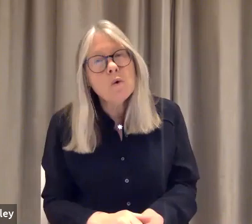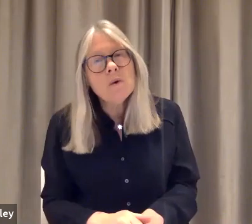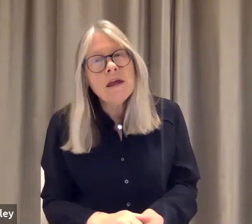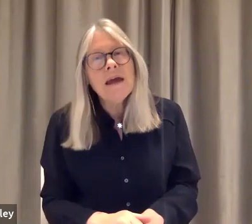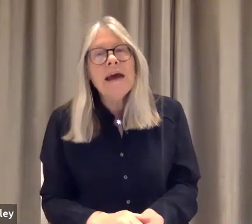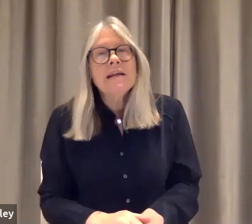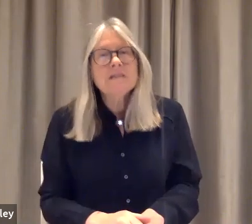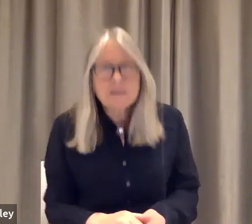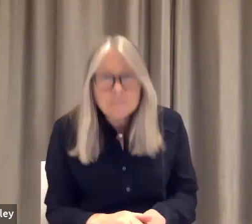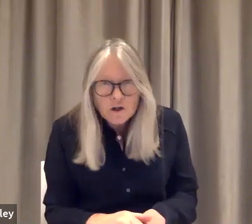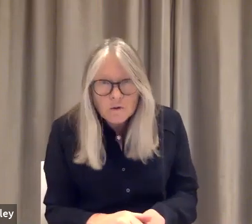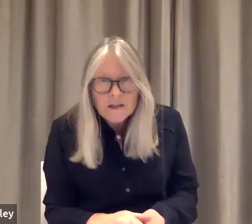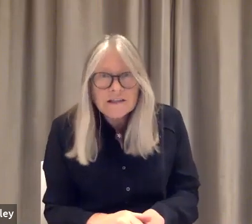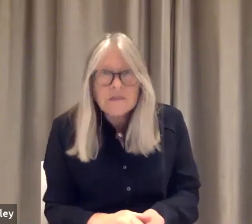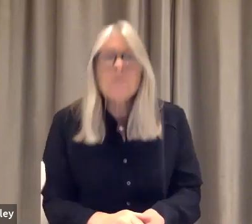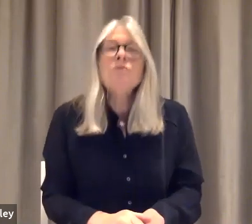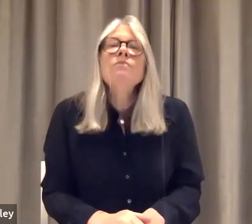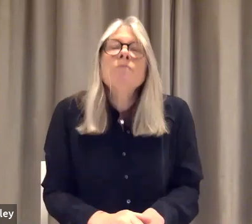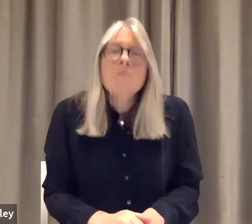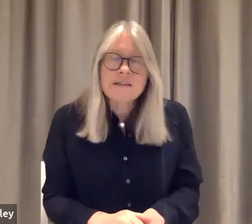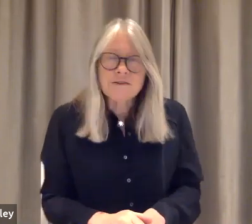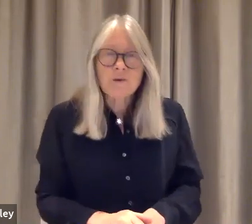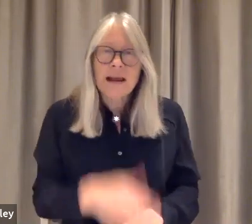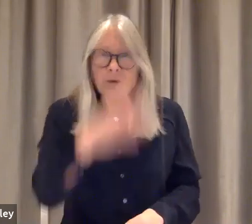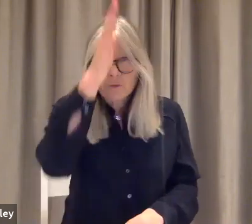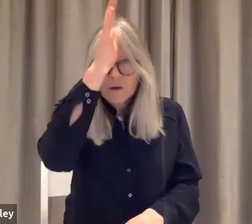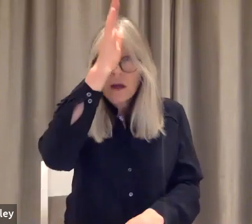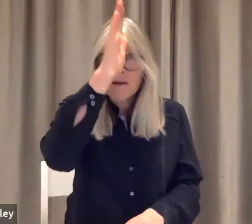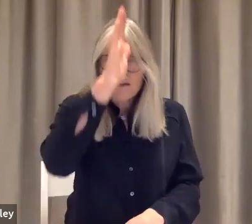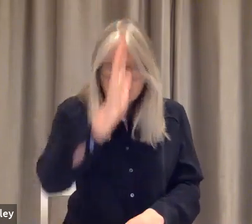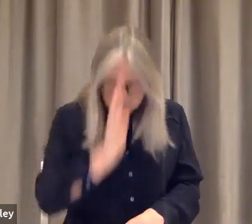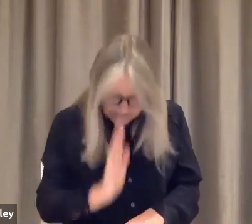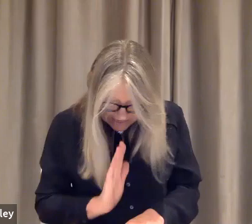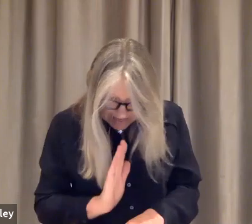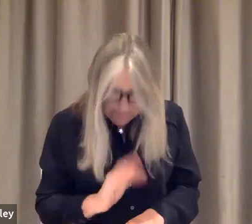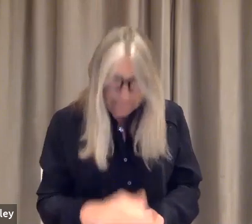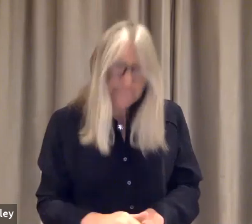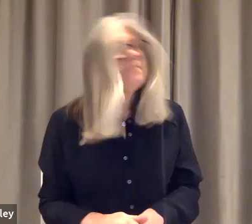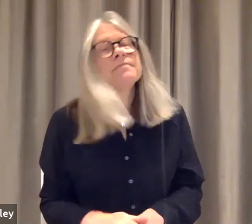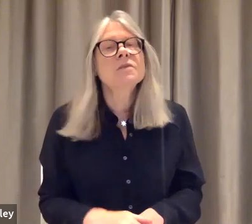tone and slumped shoulders and the rest of the body language that would accompany that, sad. Good.